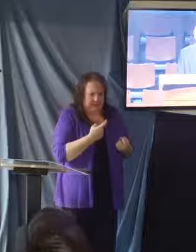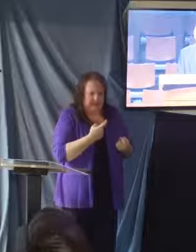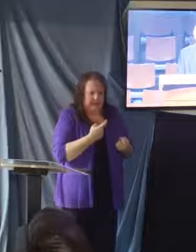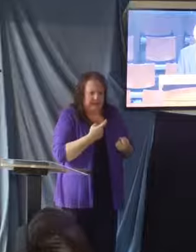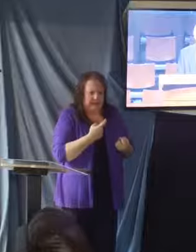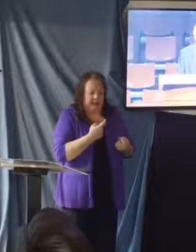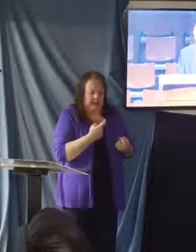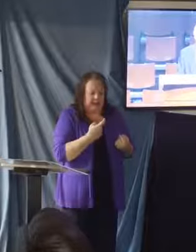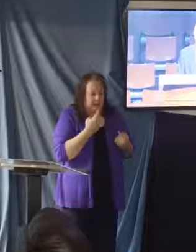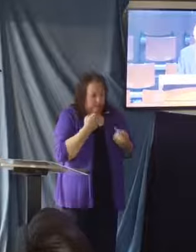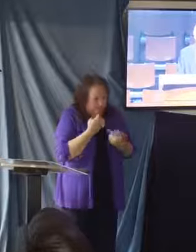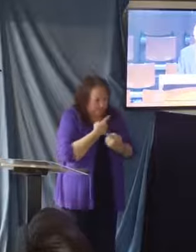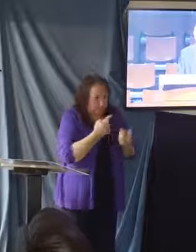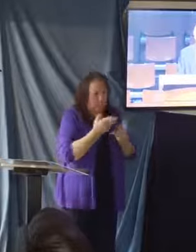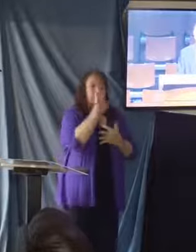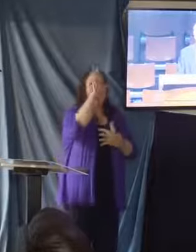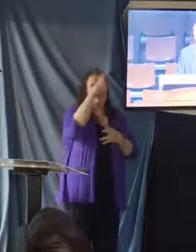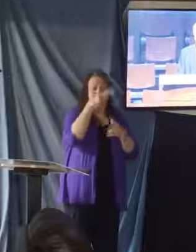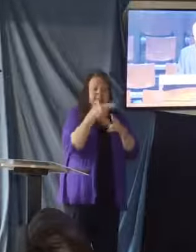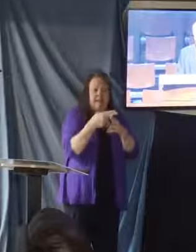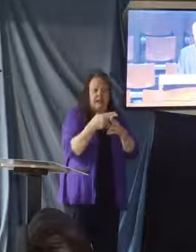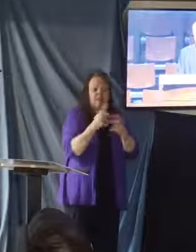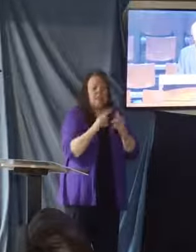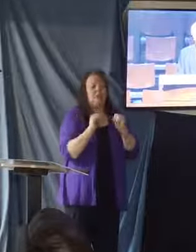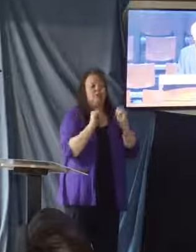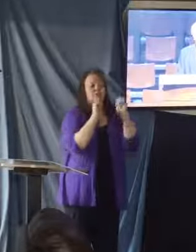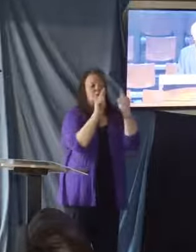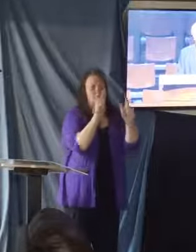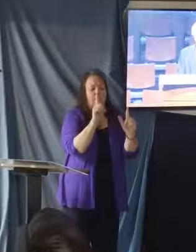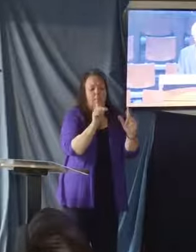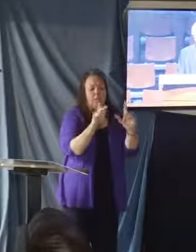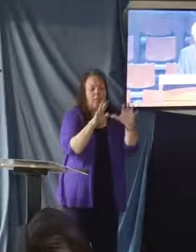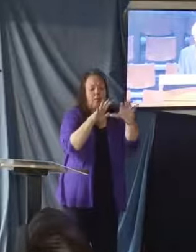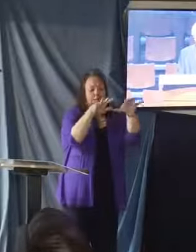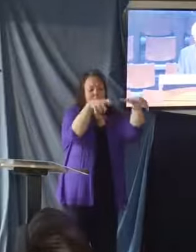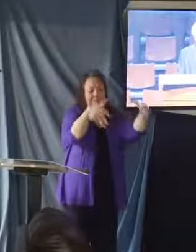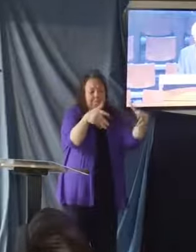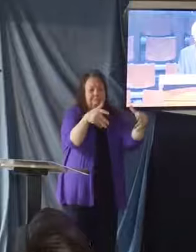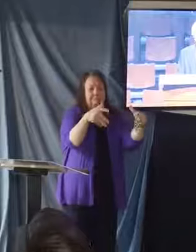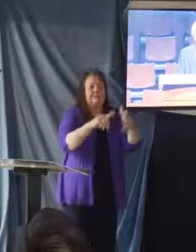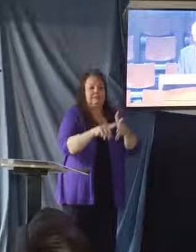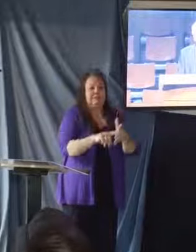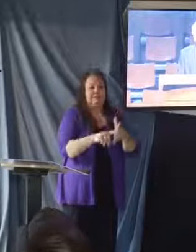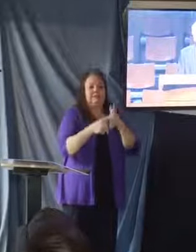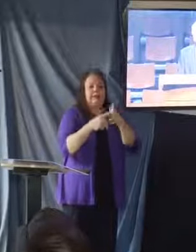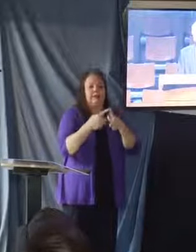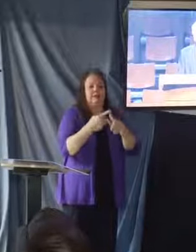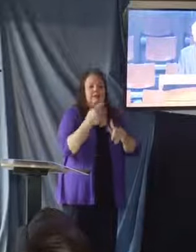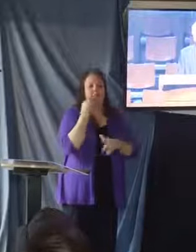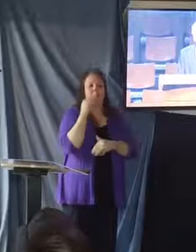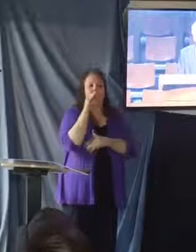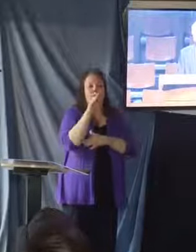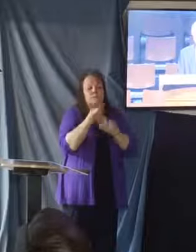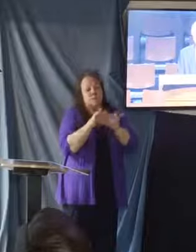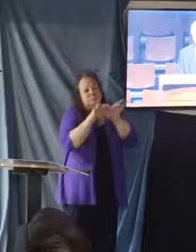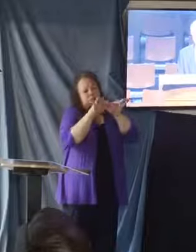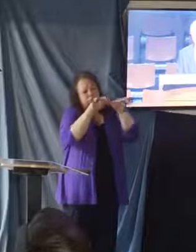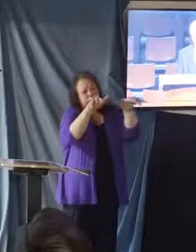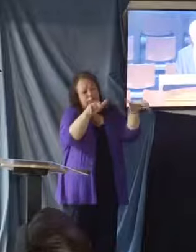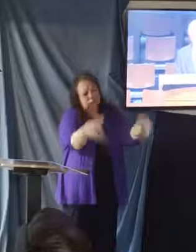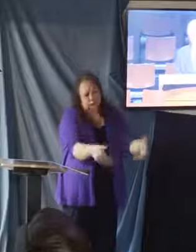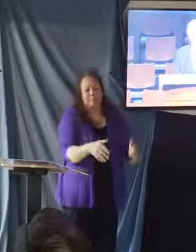would be proclaimed in his name to all the nations, beginning from Jerusalem."